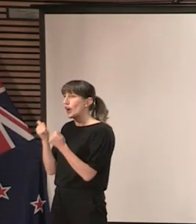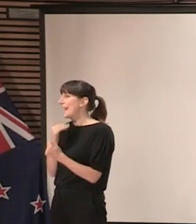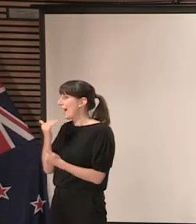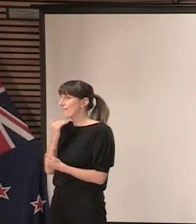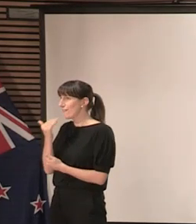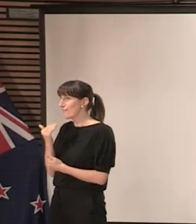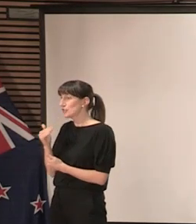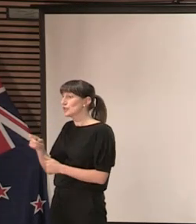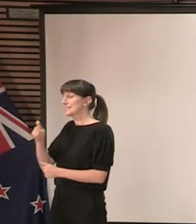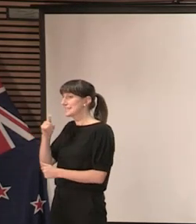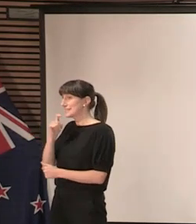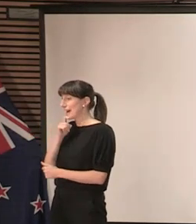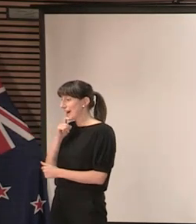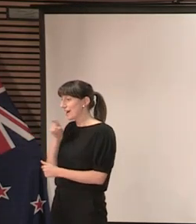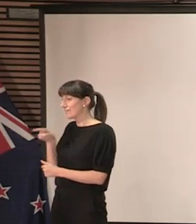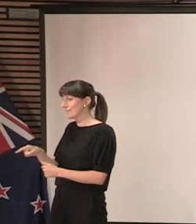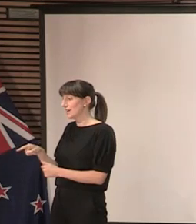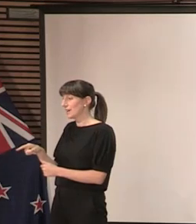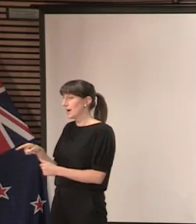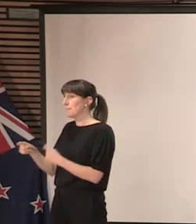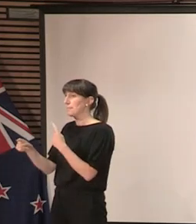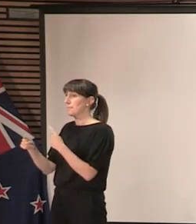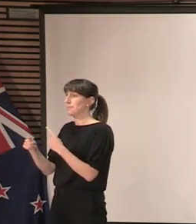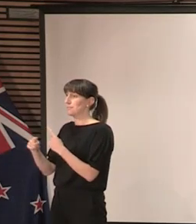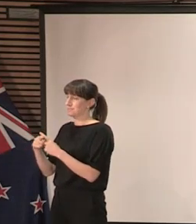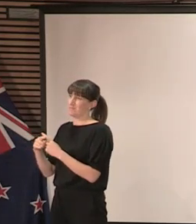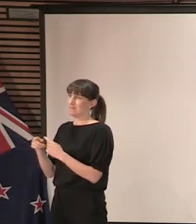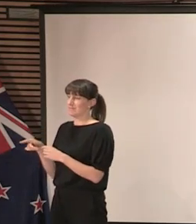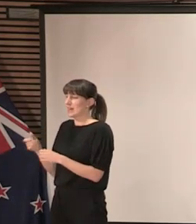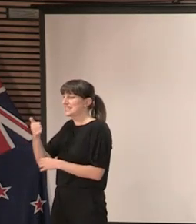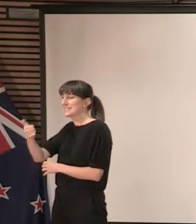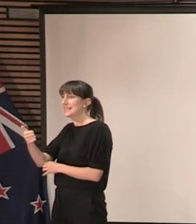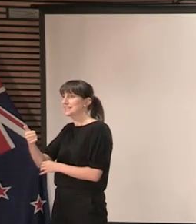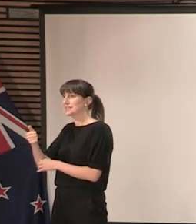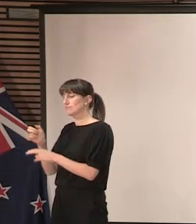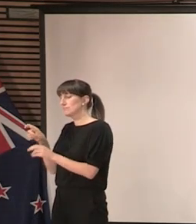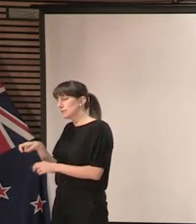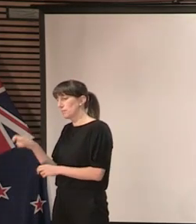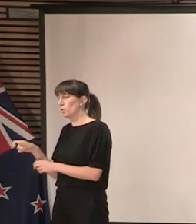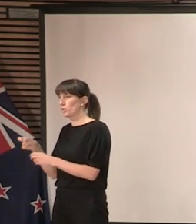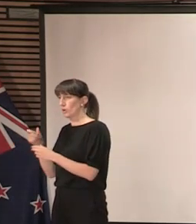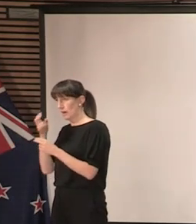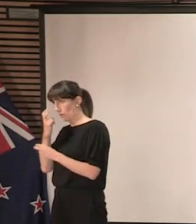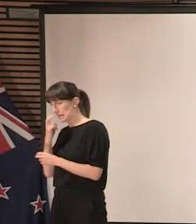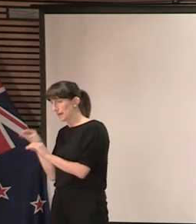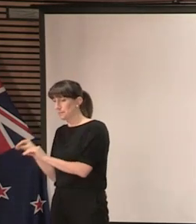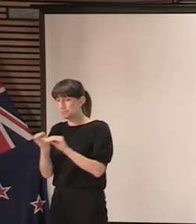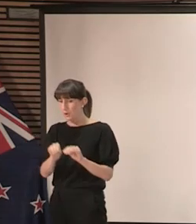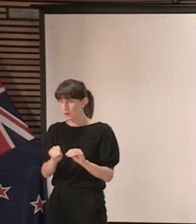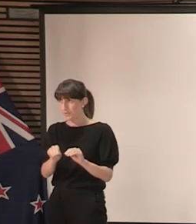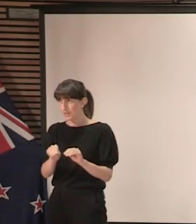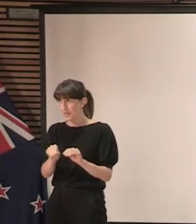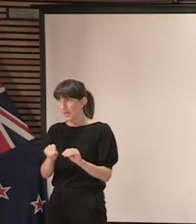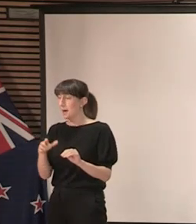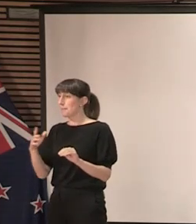to those 6 residents who were transferred to Waitakere Hospital because they had COVID-19 infection, a